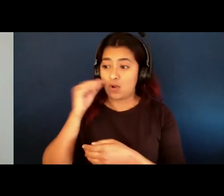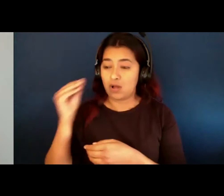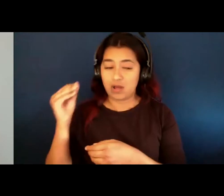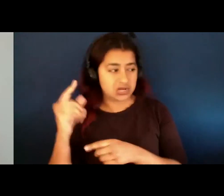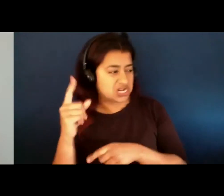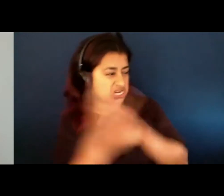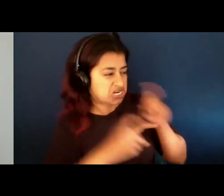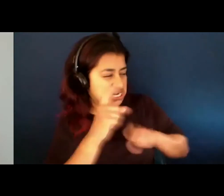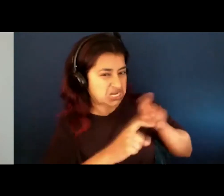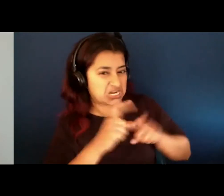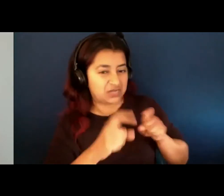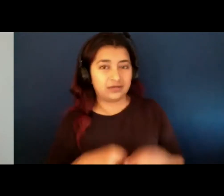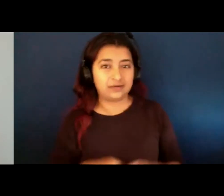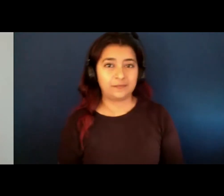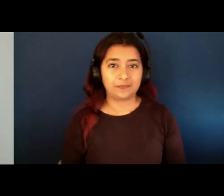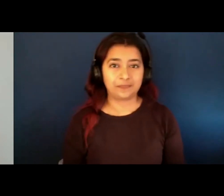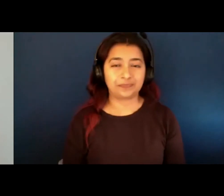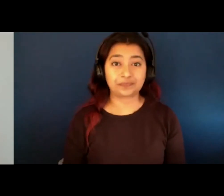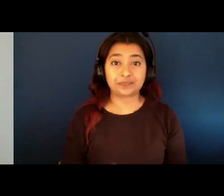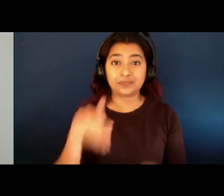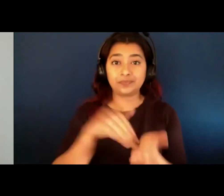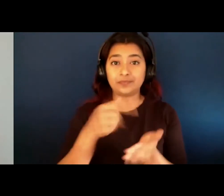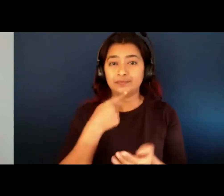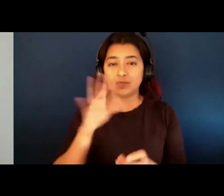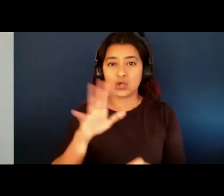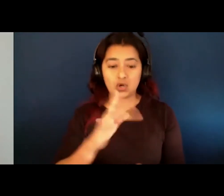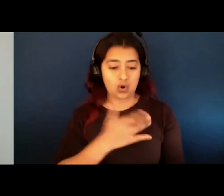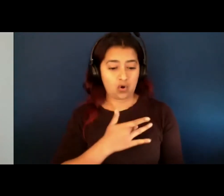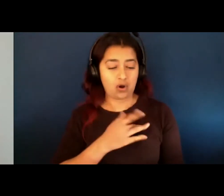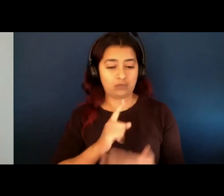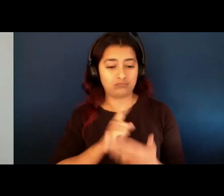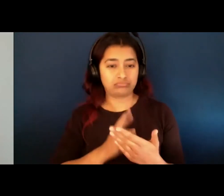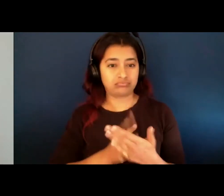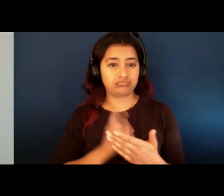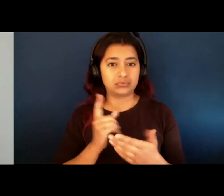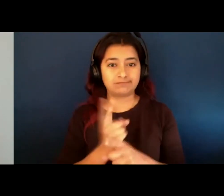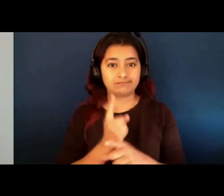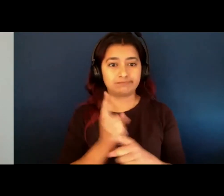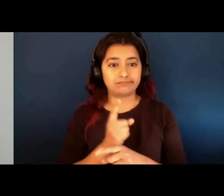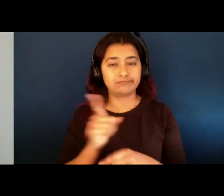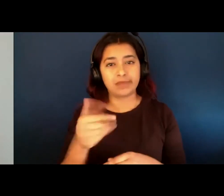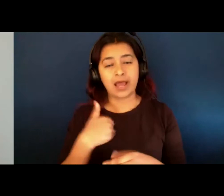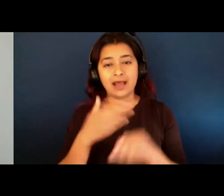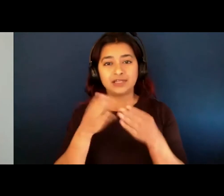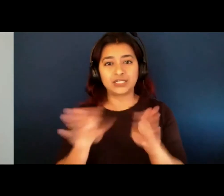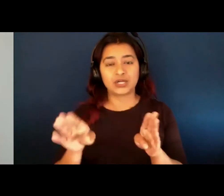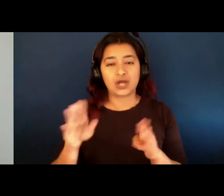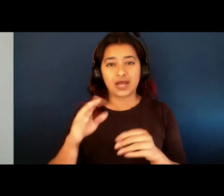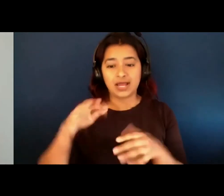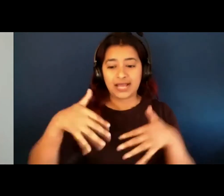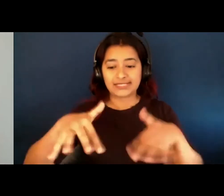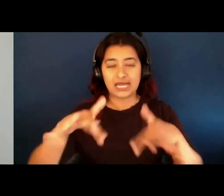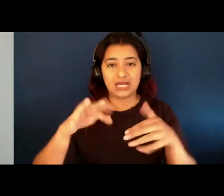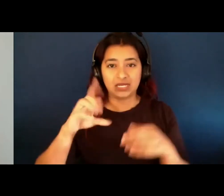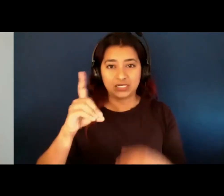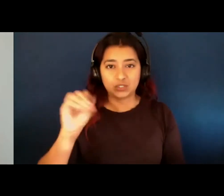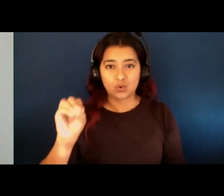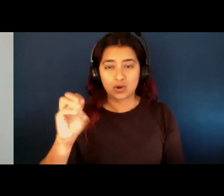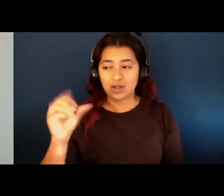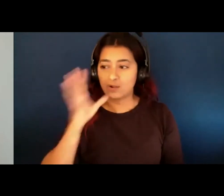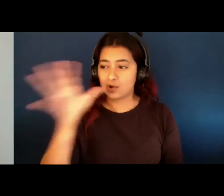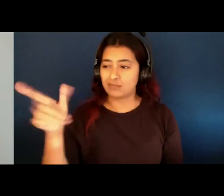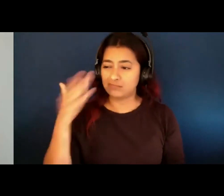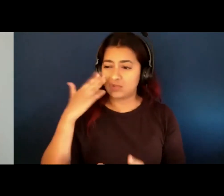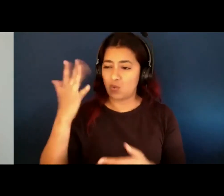law. The doctor said her heart was ticking good. He diagnosed her with generalized anxiety disorder. She and grandma didn't know why the name was